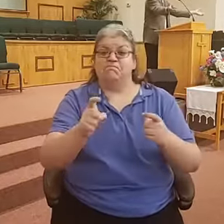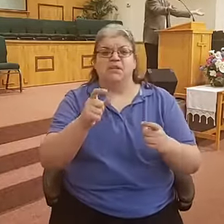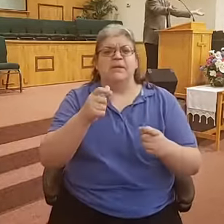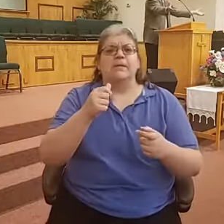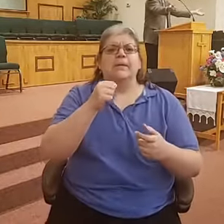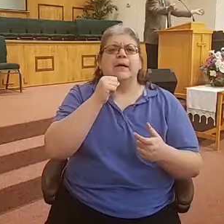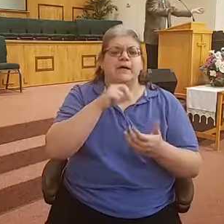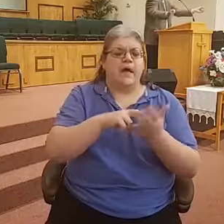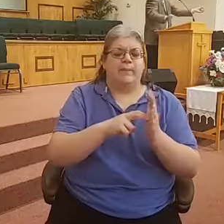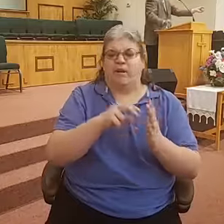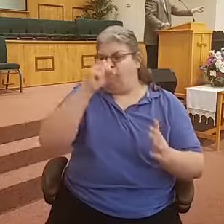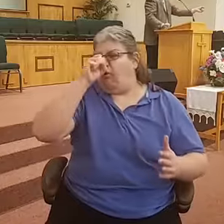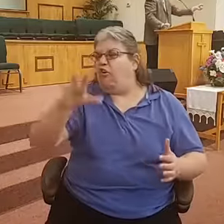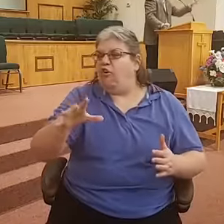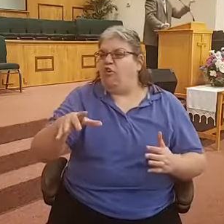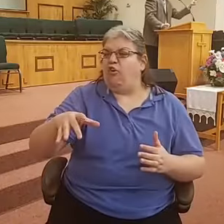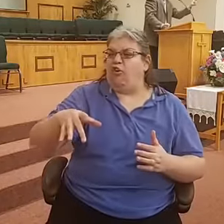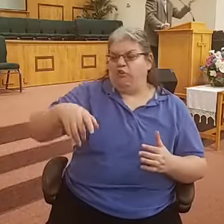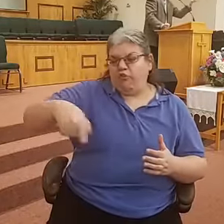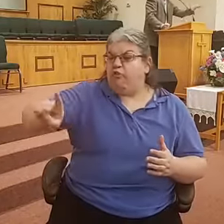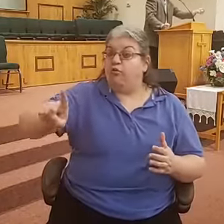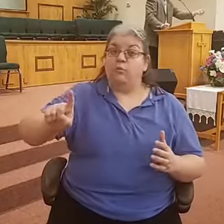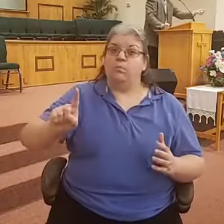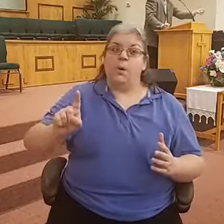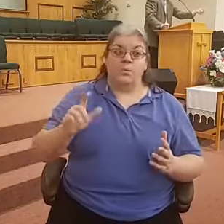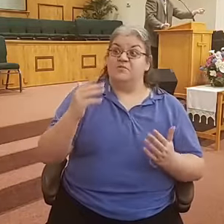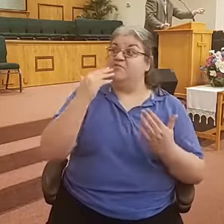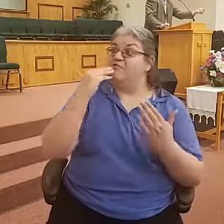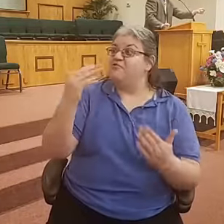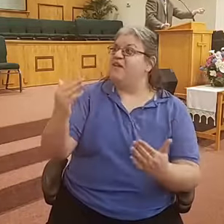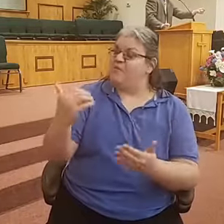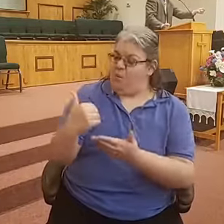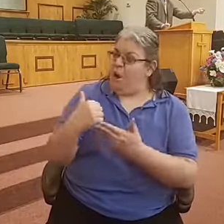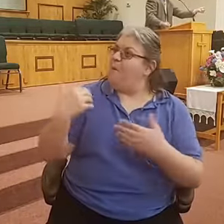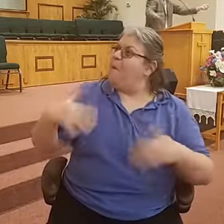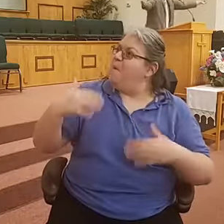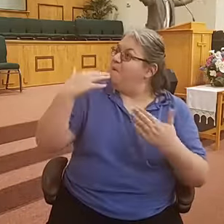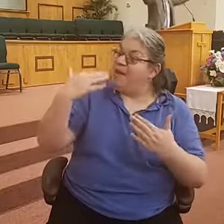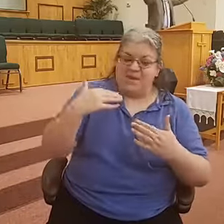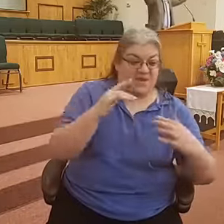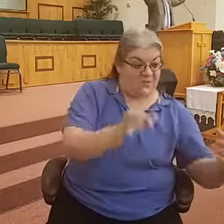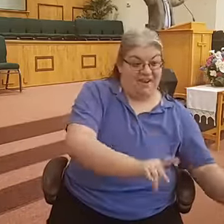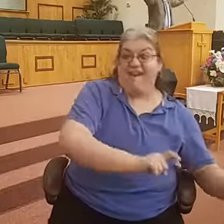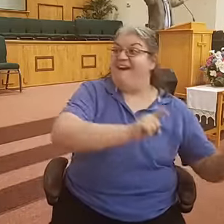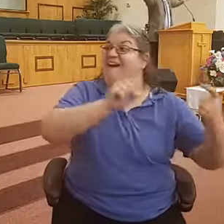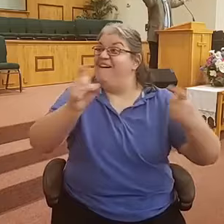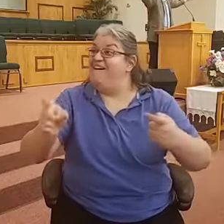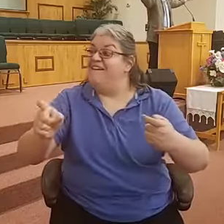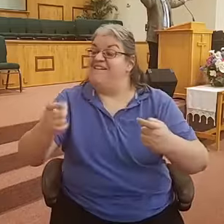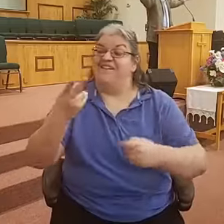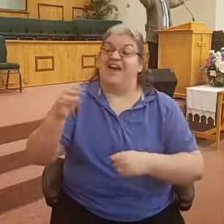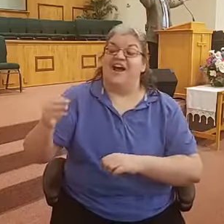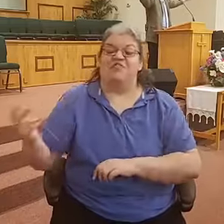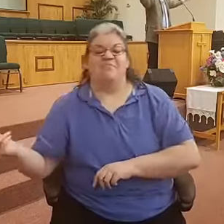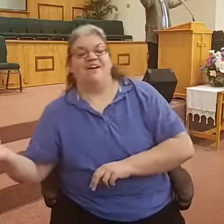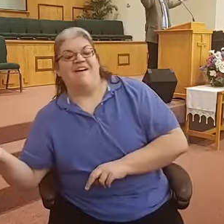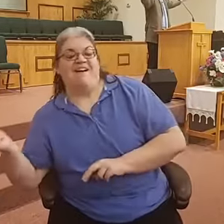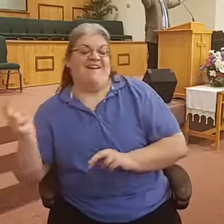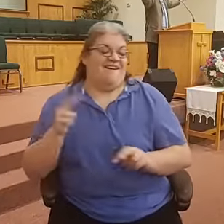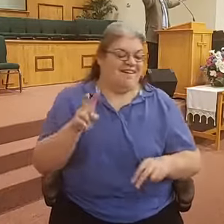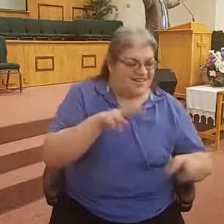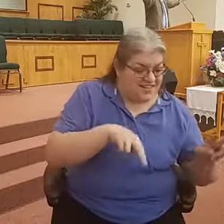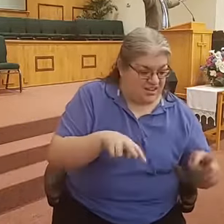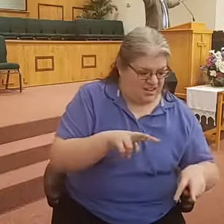grateful. But Hiram went to view those cities, and what cities are these, he says to